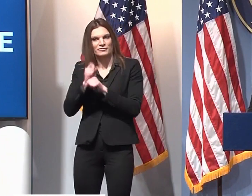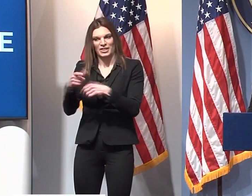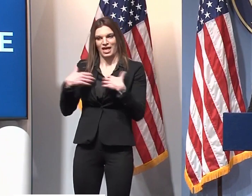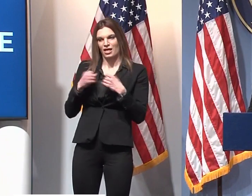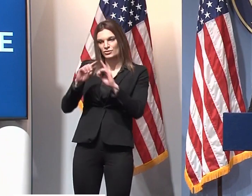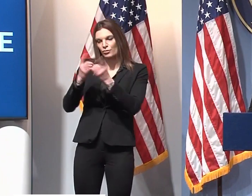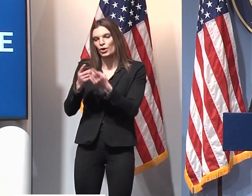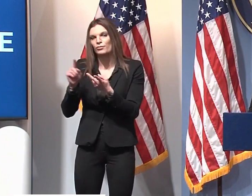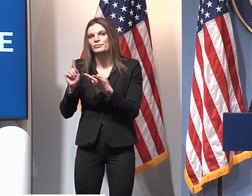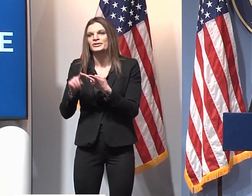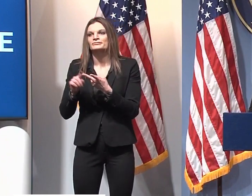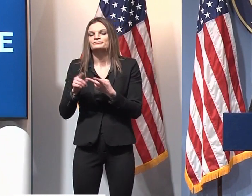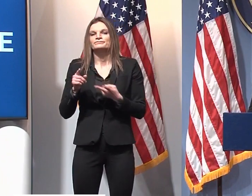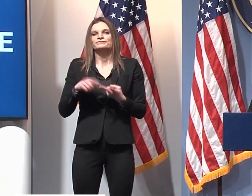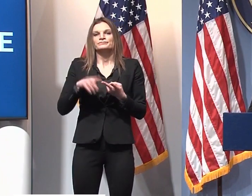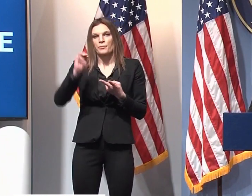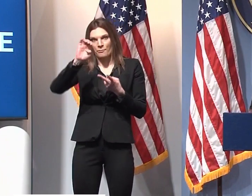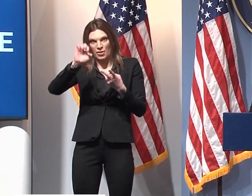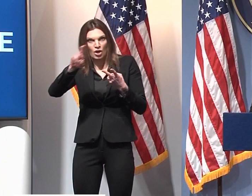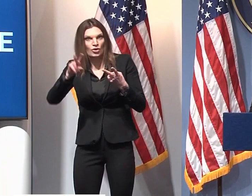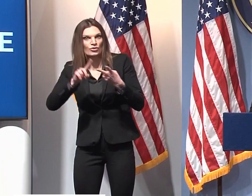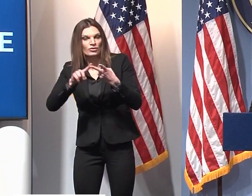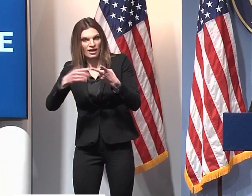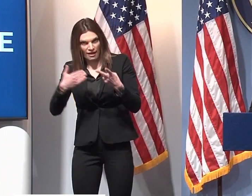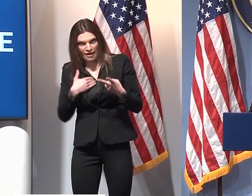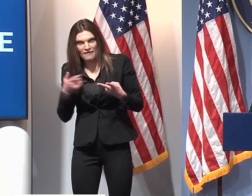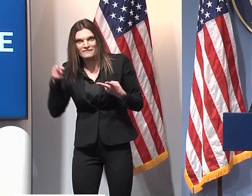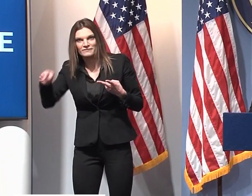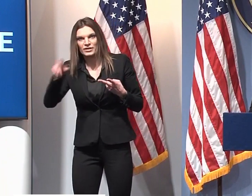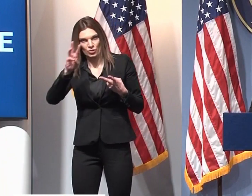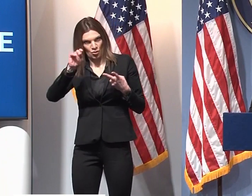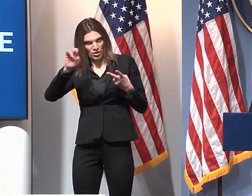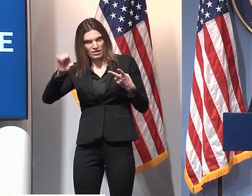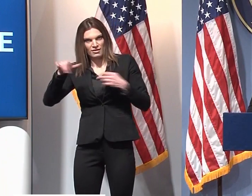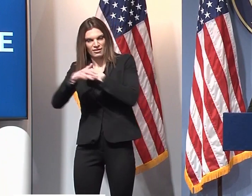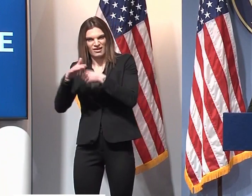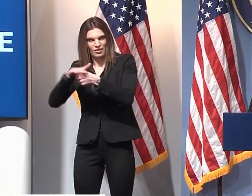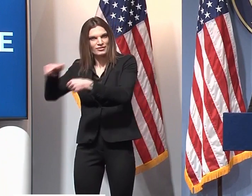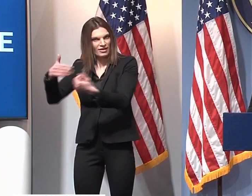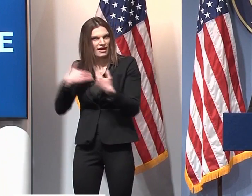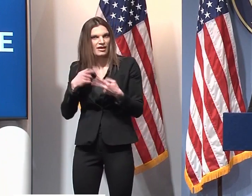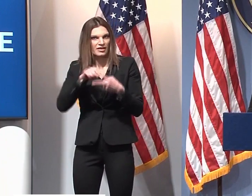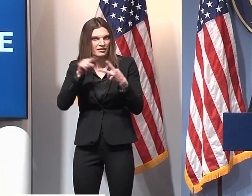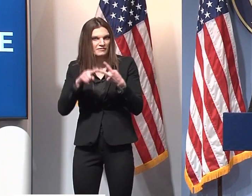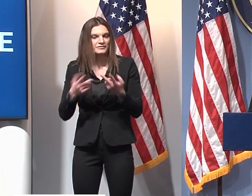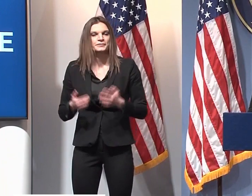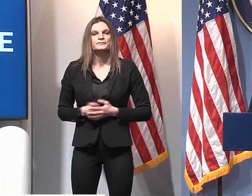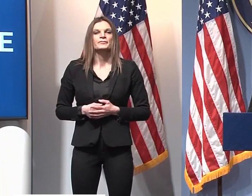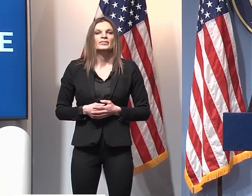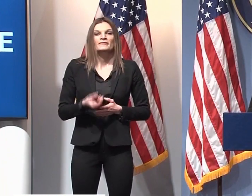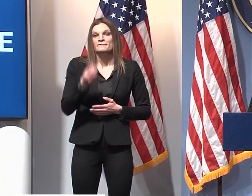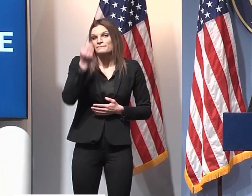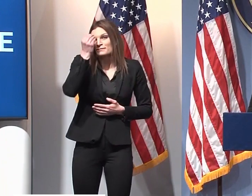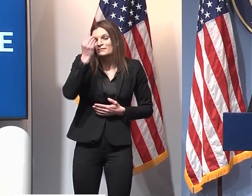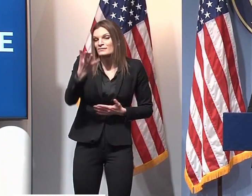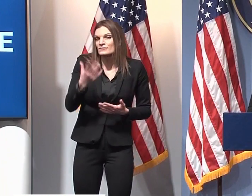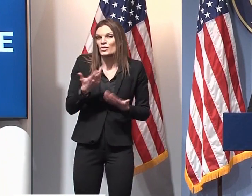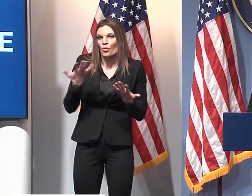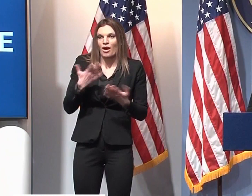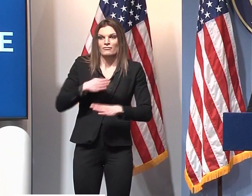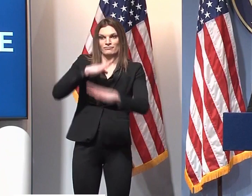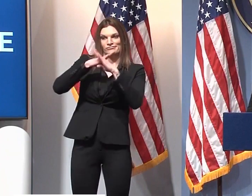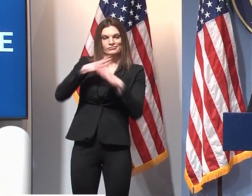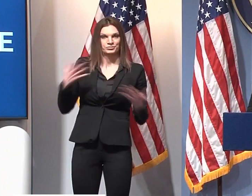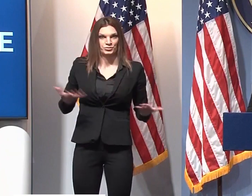example, Meyer had an allocation of vaccine that they had spread out across the county as well. The biggest challenge we have right now, as the governor has